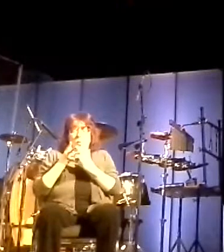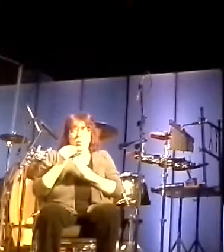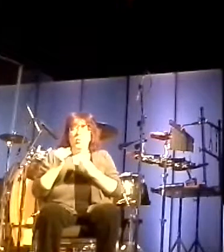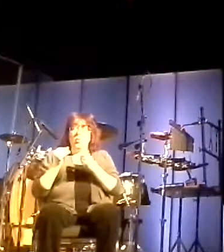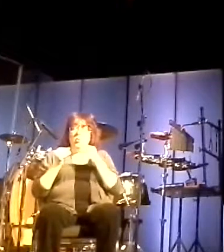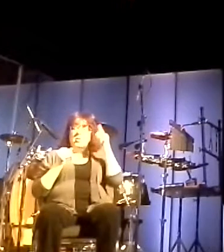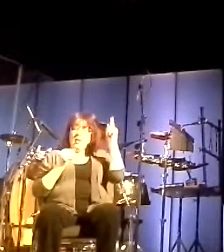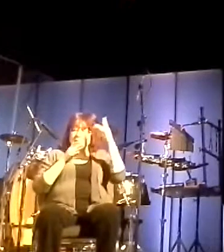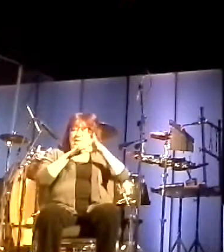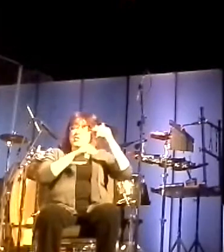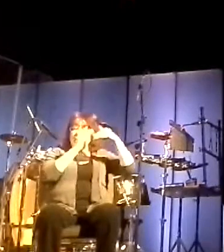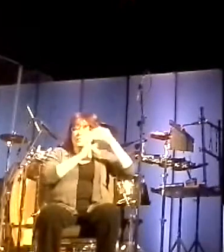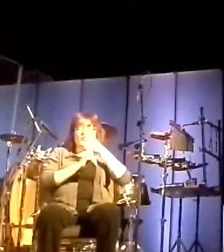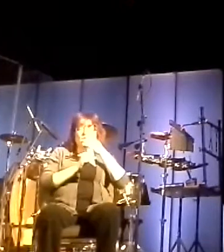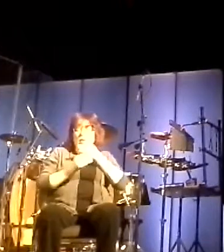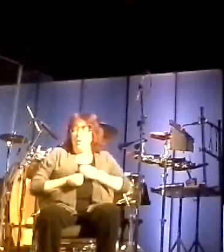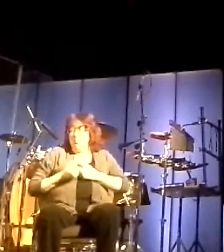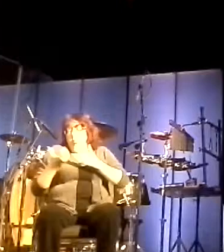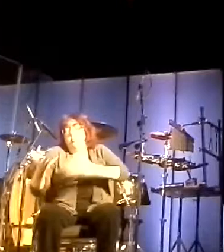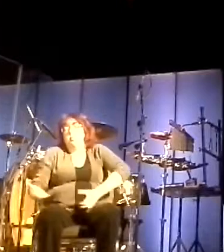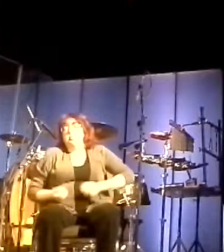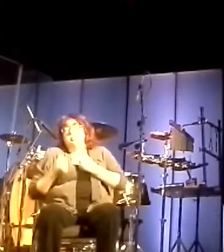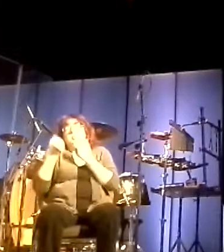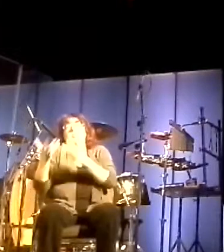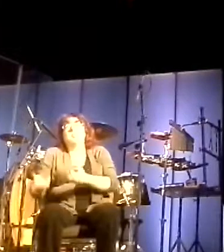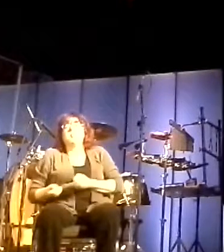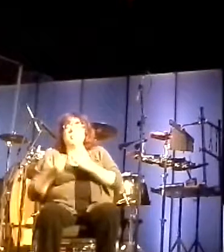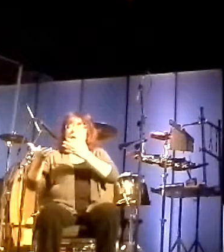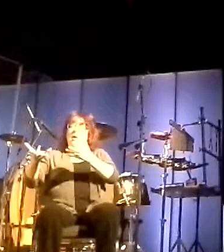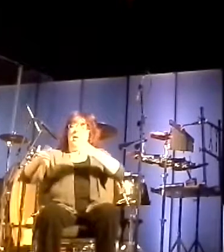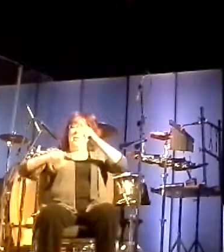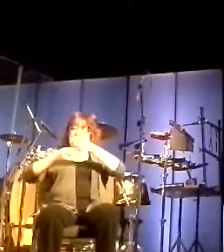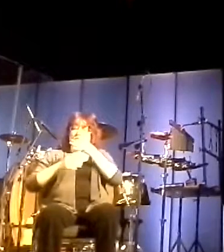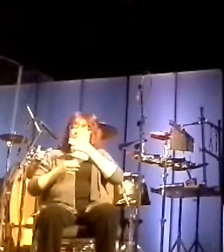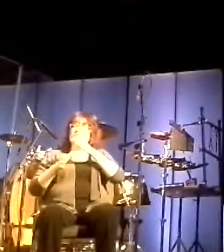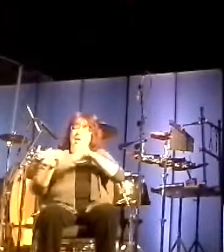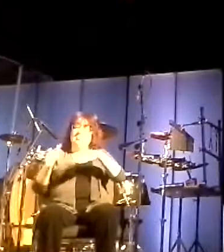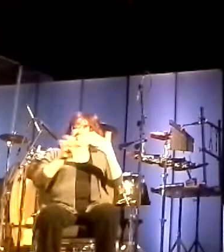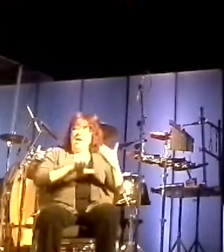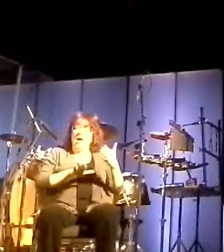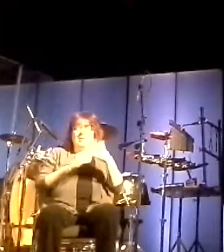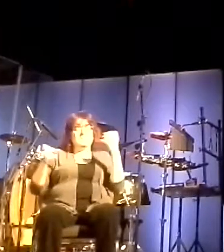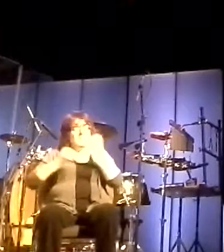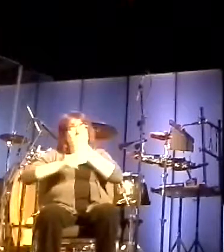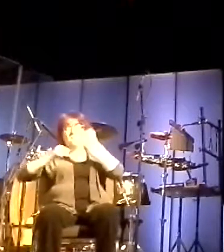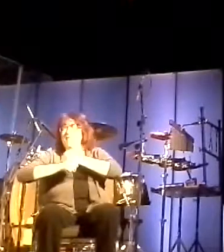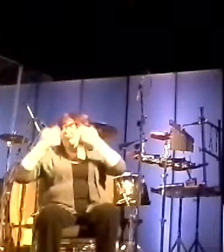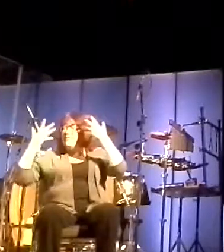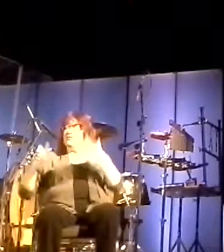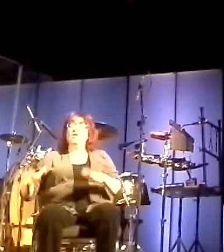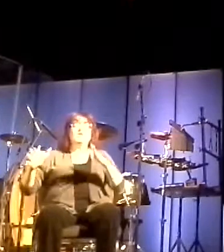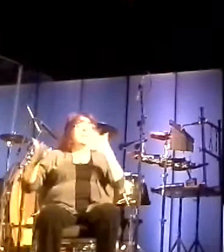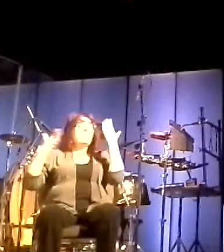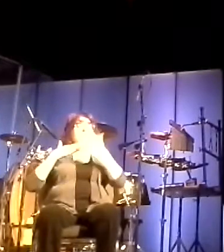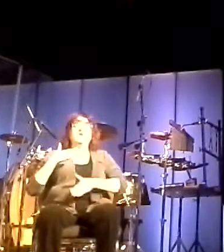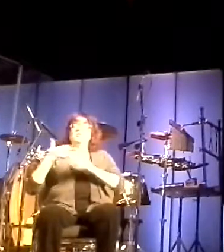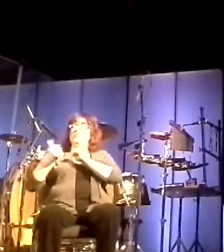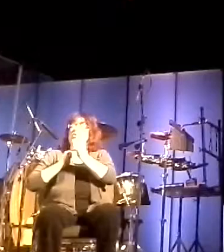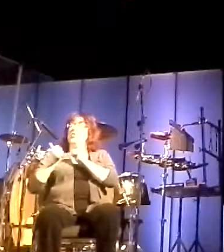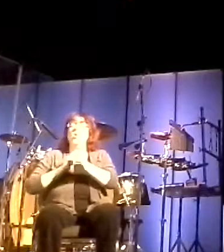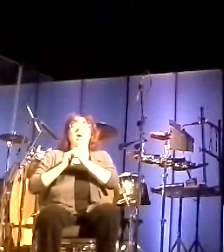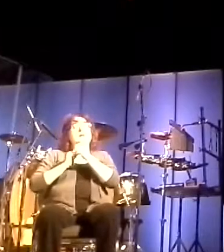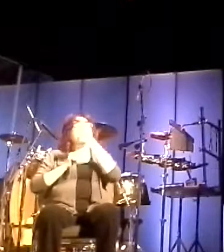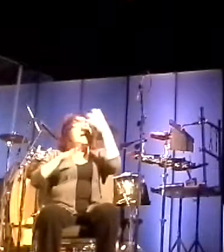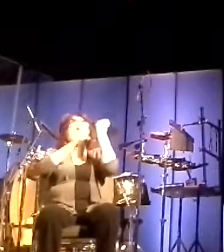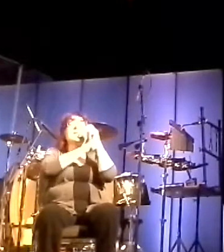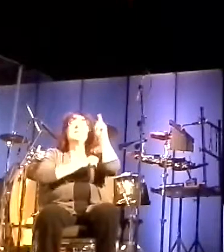this side of heaven, for I'm already being poured out like a drink offering. And the time of my departure is near. I've fought the good fight, Timothy. I have finished the race. I have kept